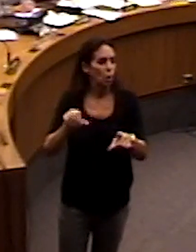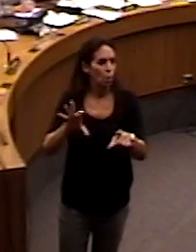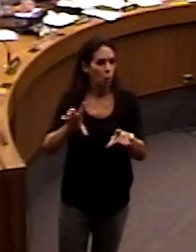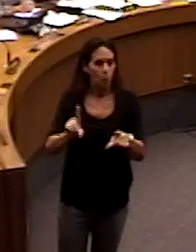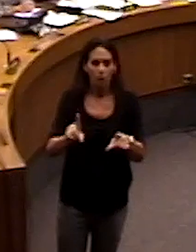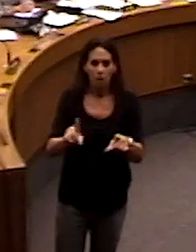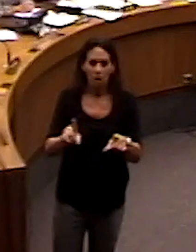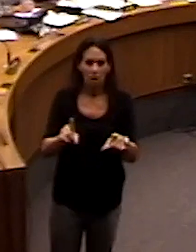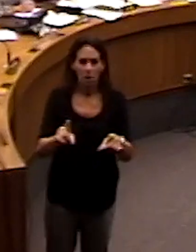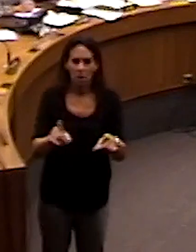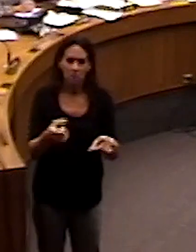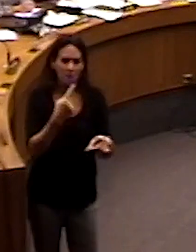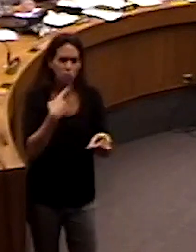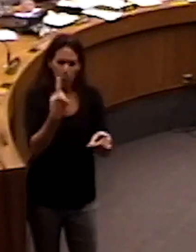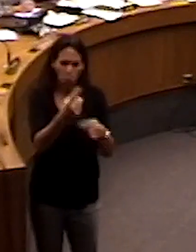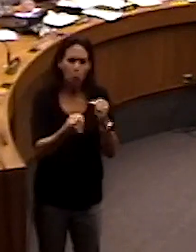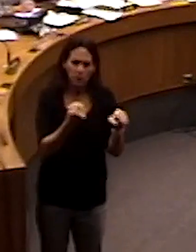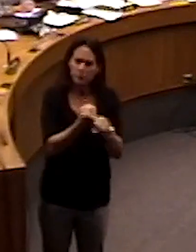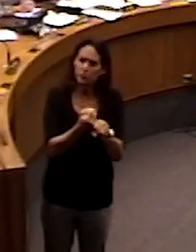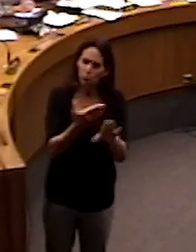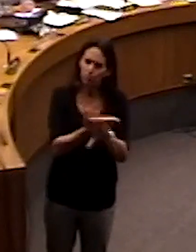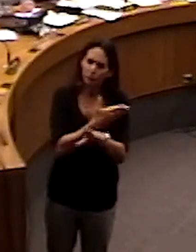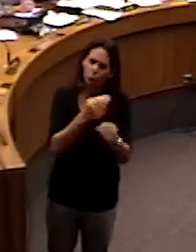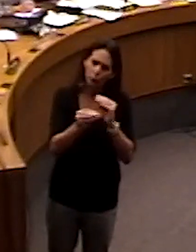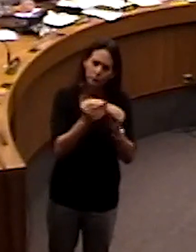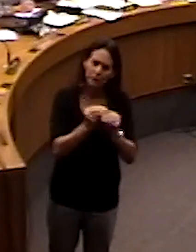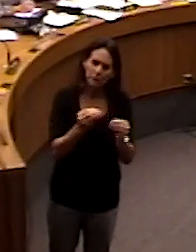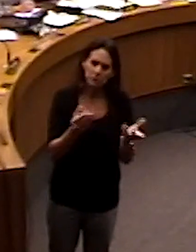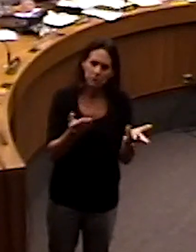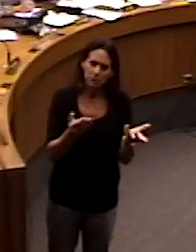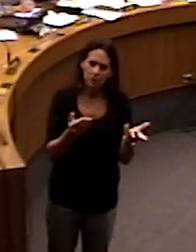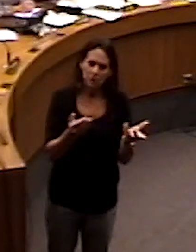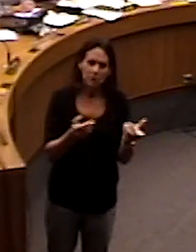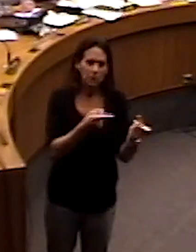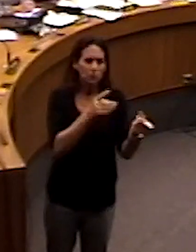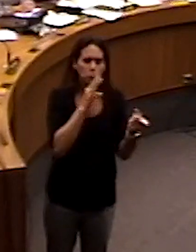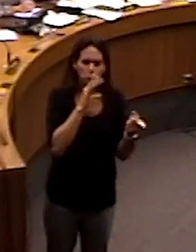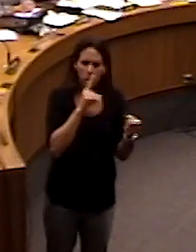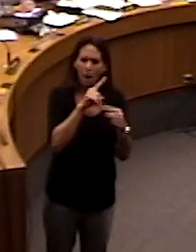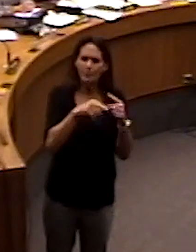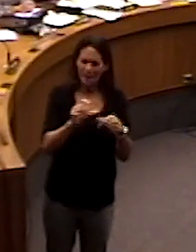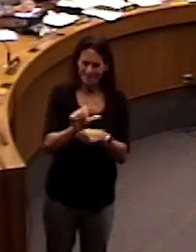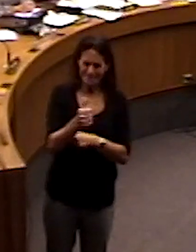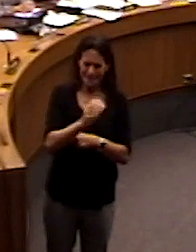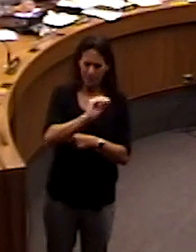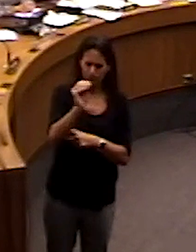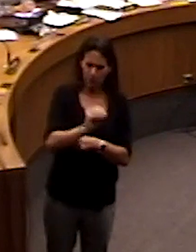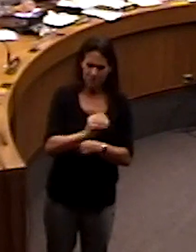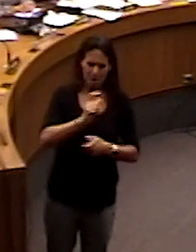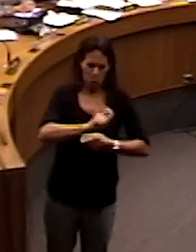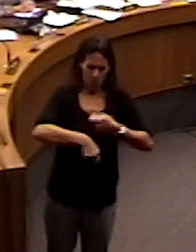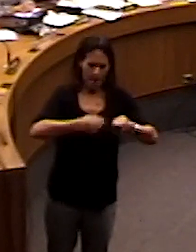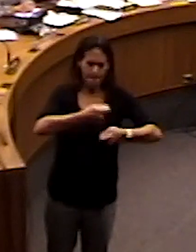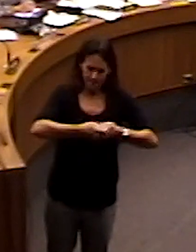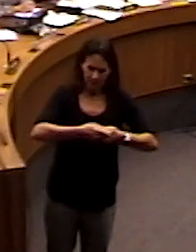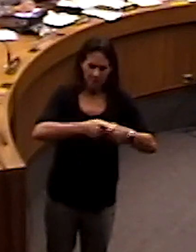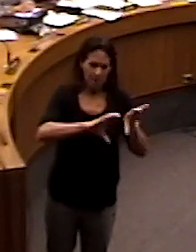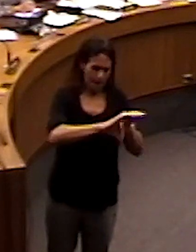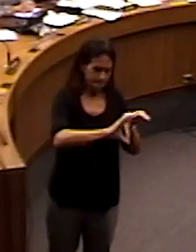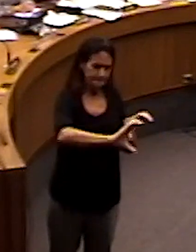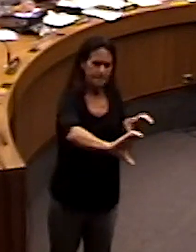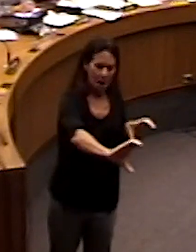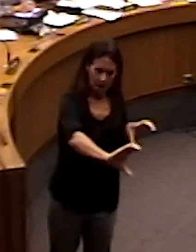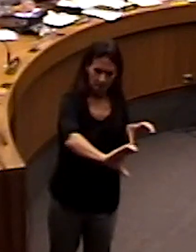and they said like a year before they're going to be able to do anything. They're talking about doing 10%, replacing 10% of the